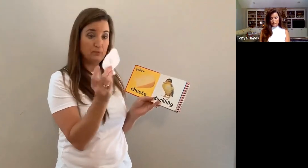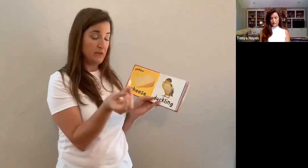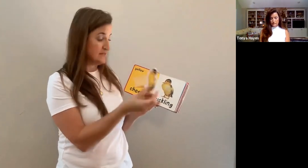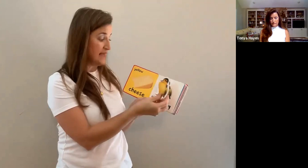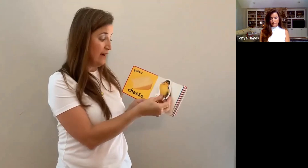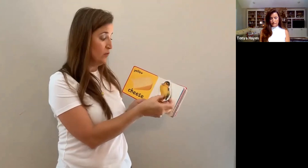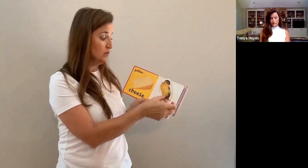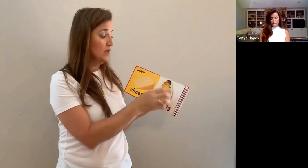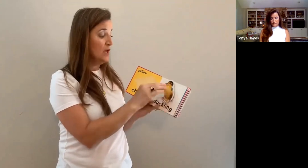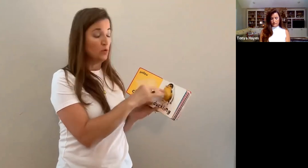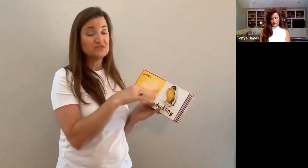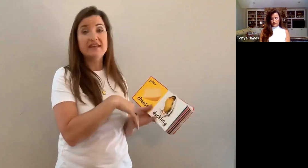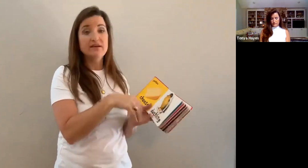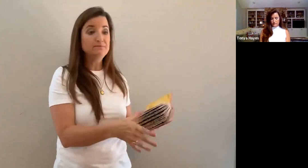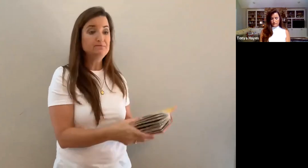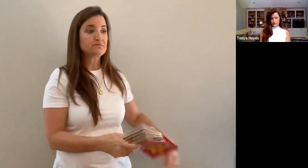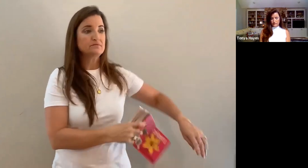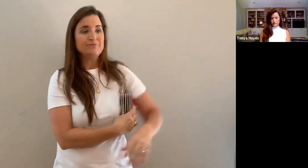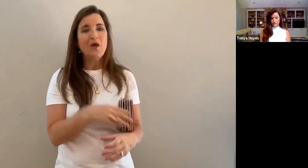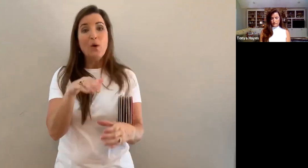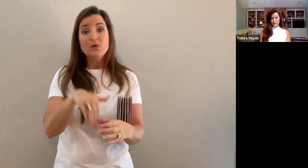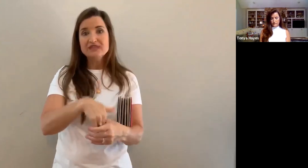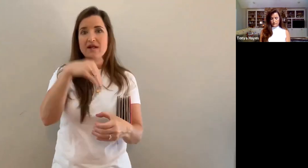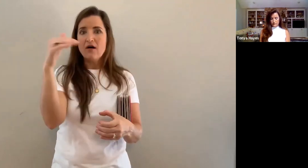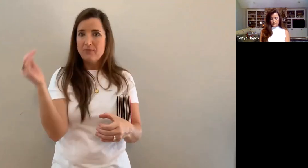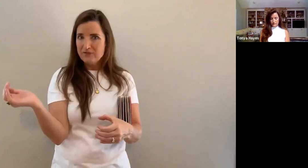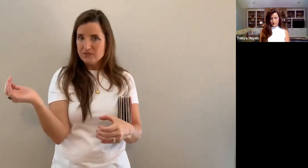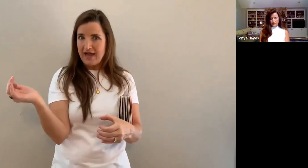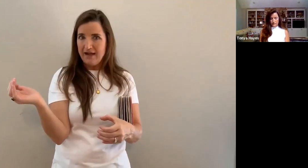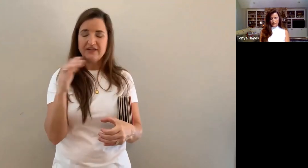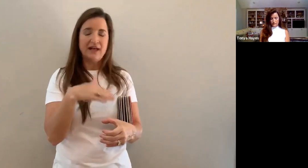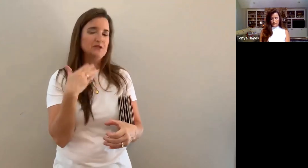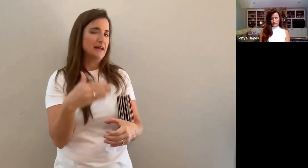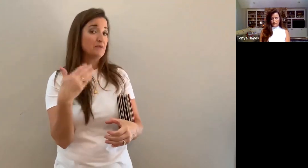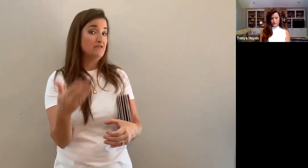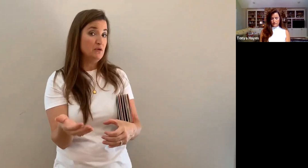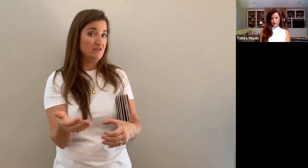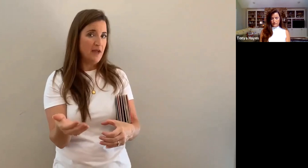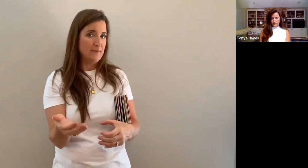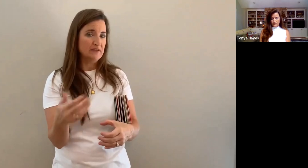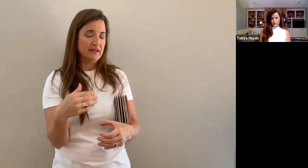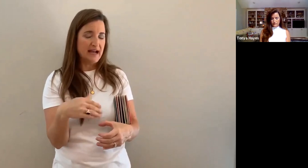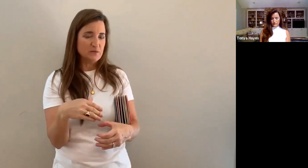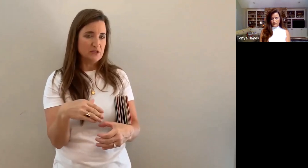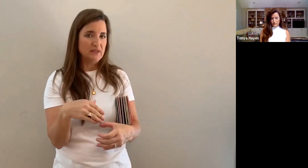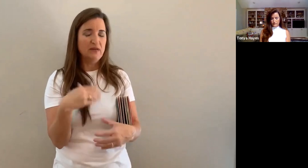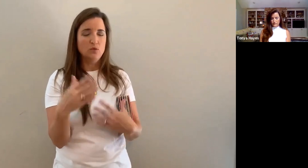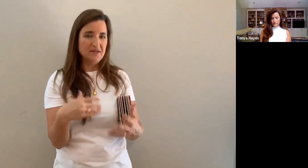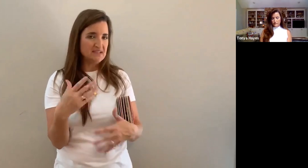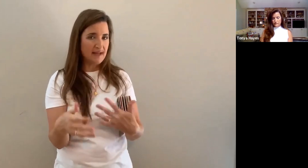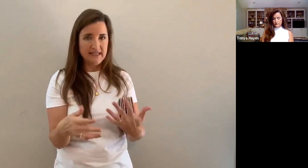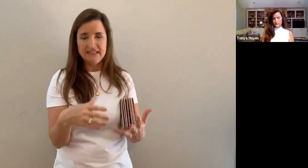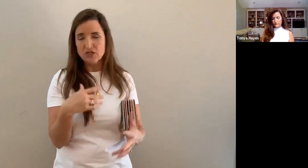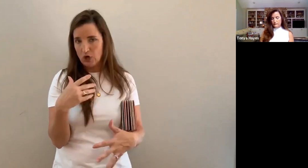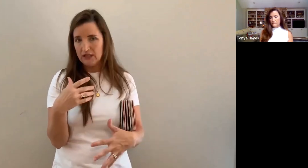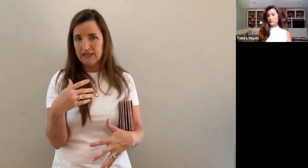these little pieces out. We'll take them. We'll take all the pictures out and I'll do like a review of vocabulary as we're doing it and we'll